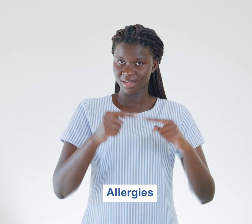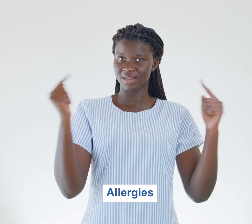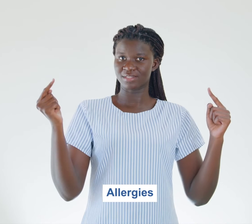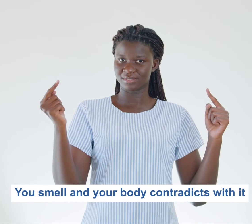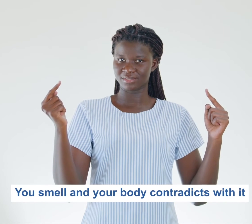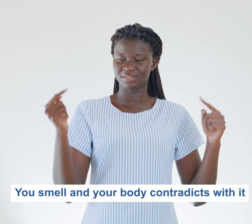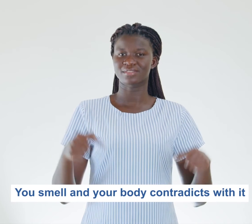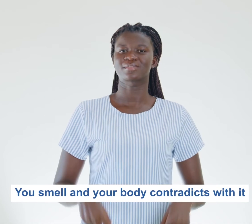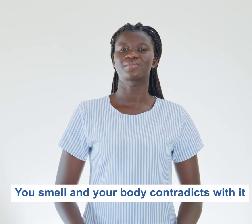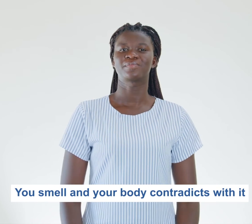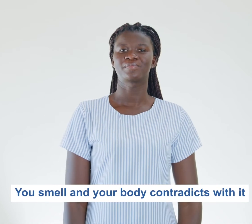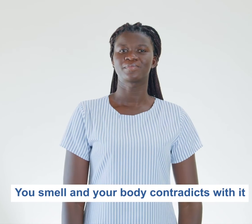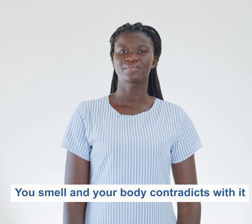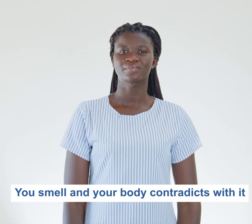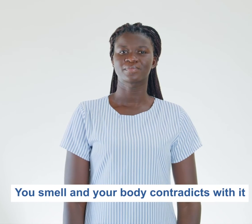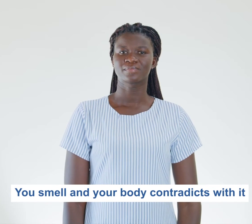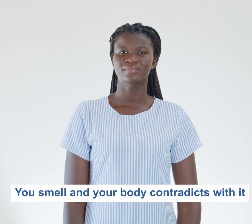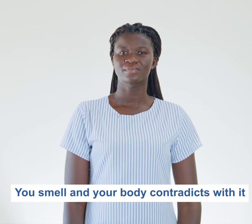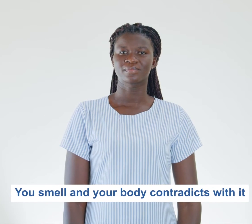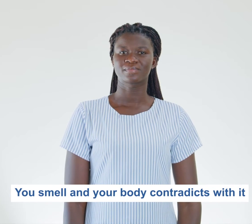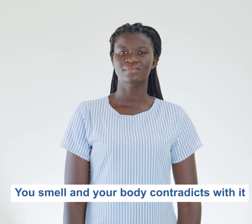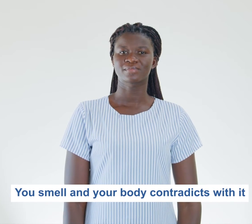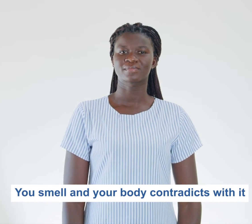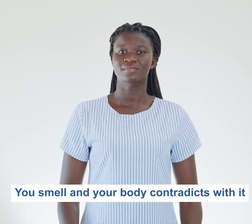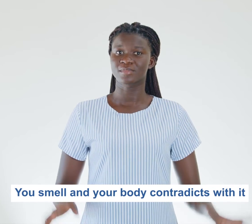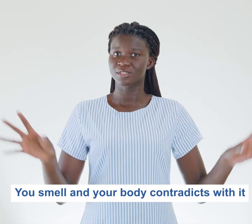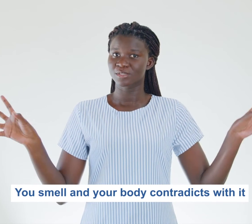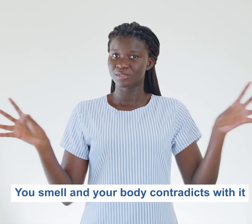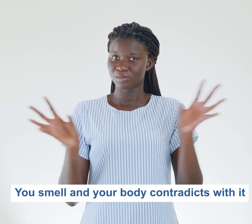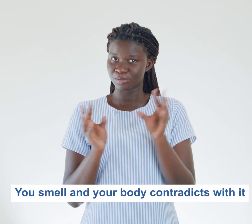Allergies, you either smell, your body contradicts with it.